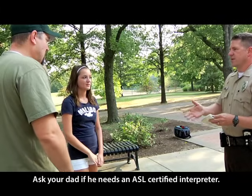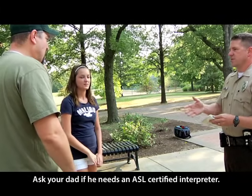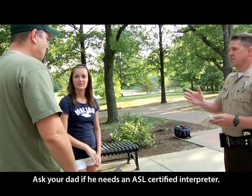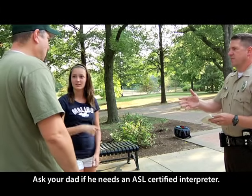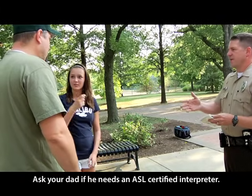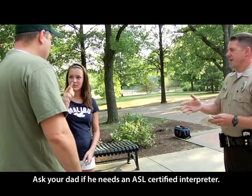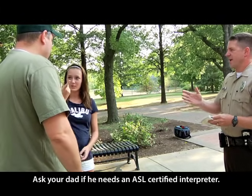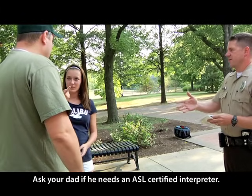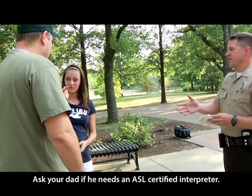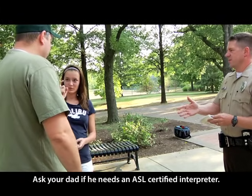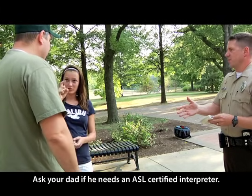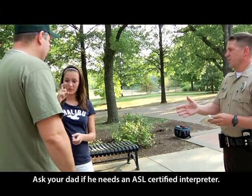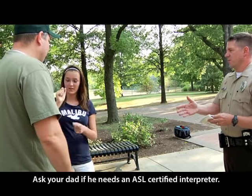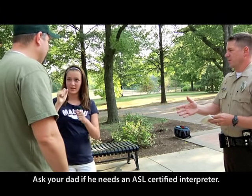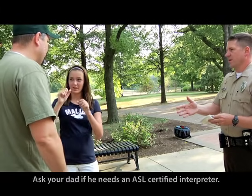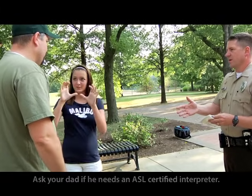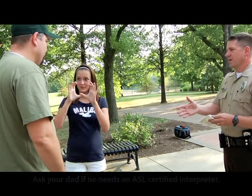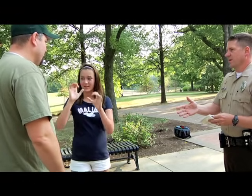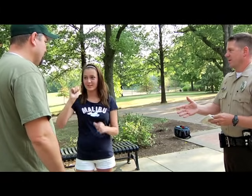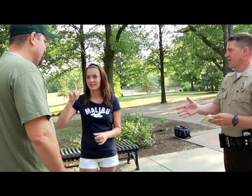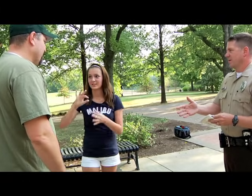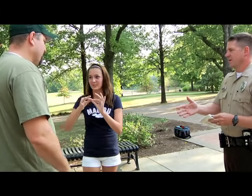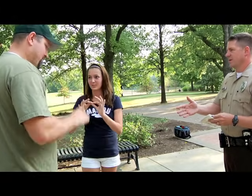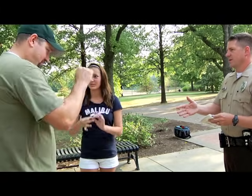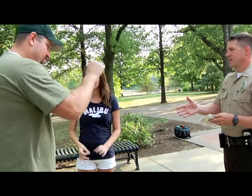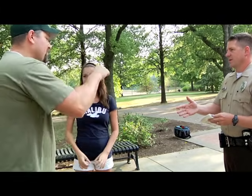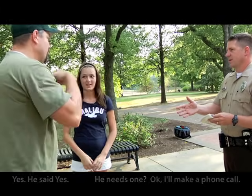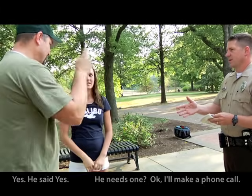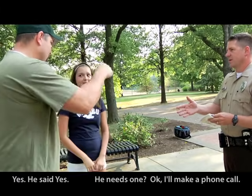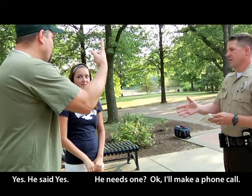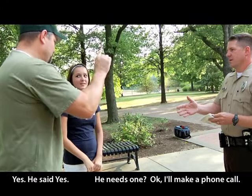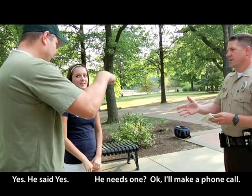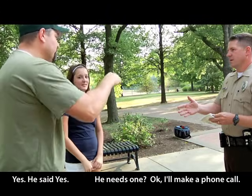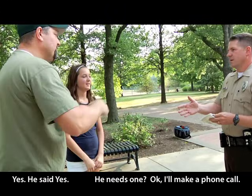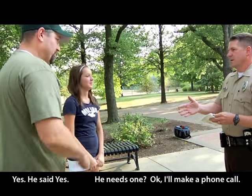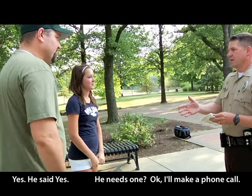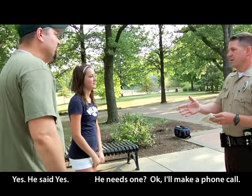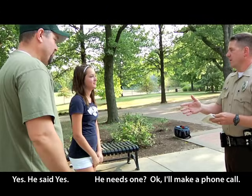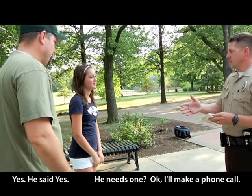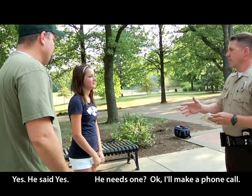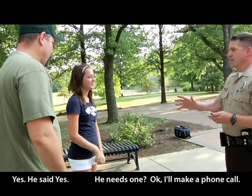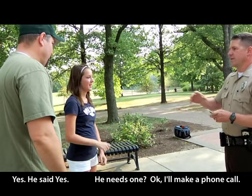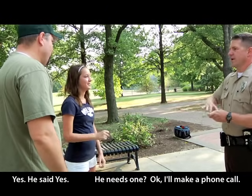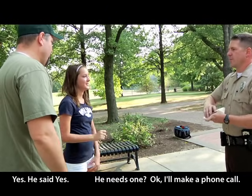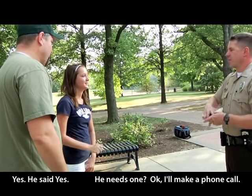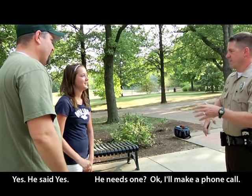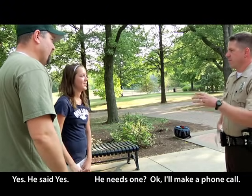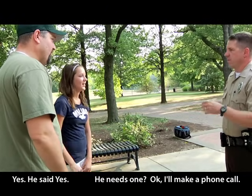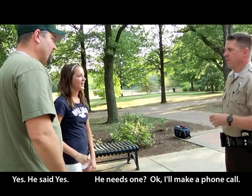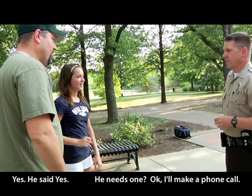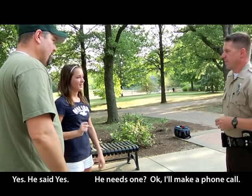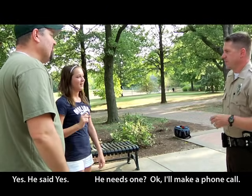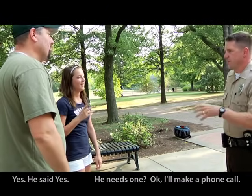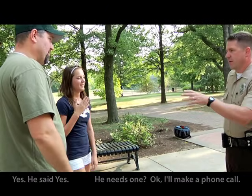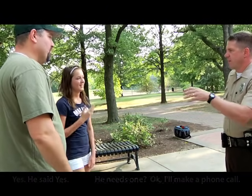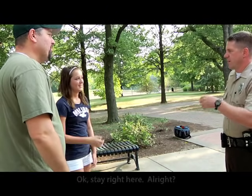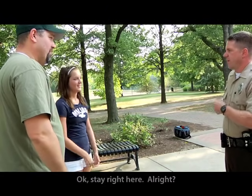a certified ASL interpreter. Yes. He said he knew. He needs one? Okay, I'm going to make a phone call, okay? Stay right here, all